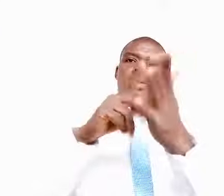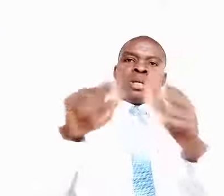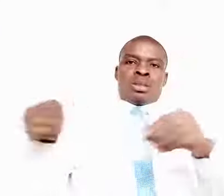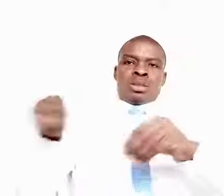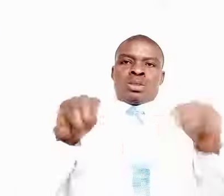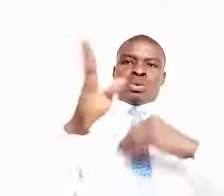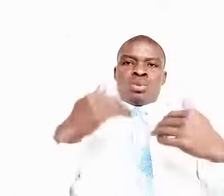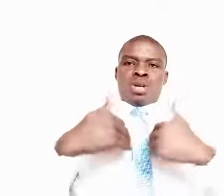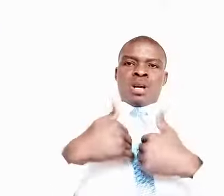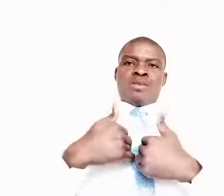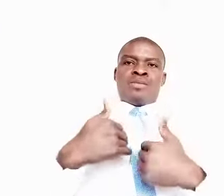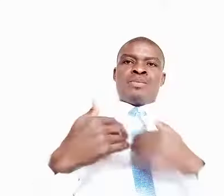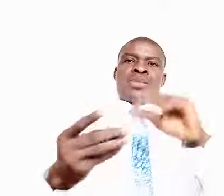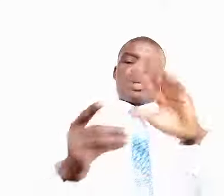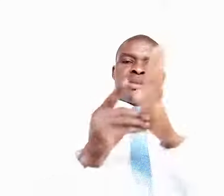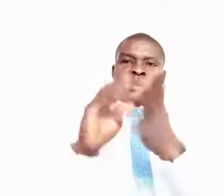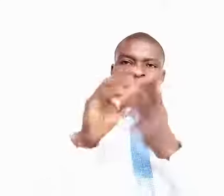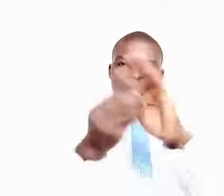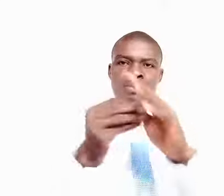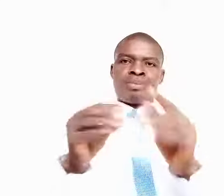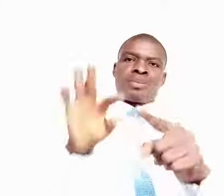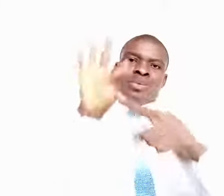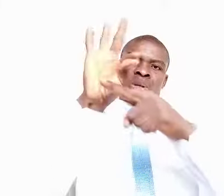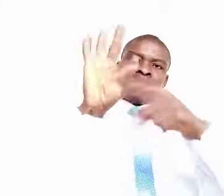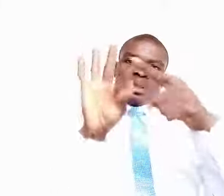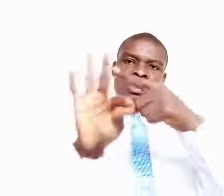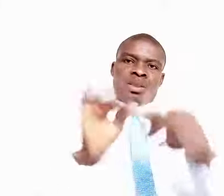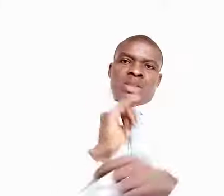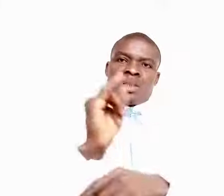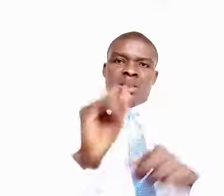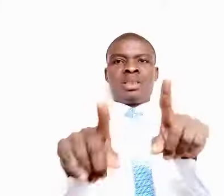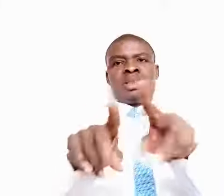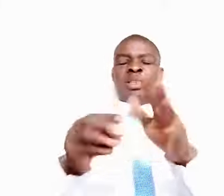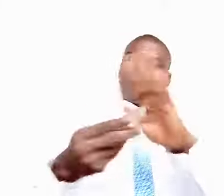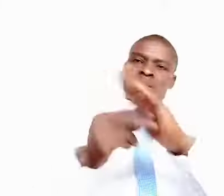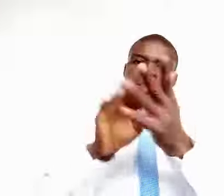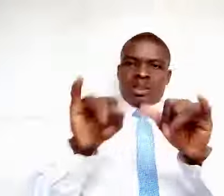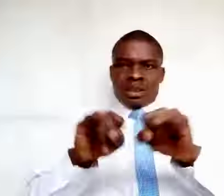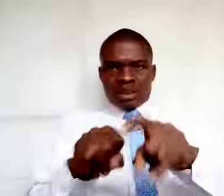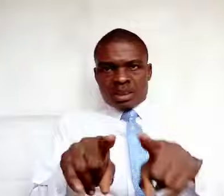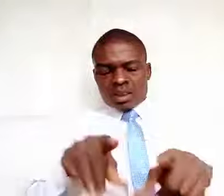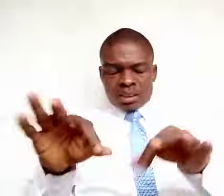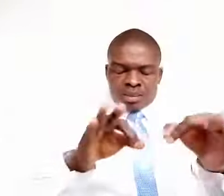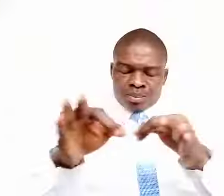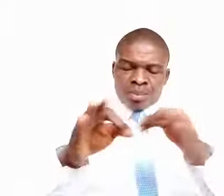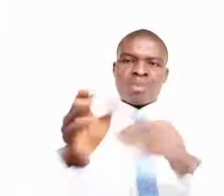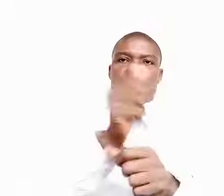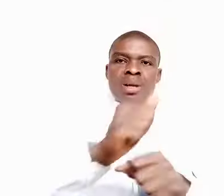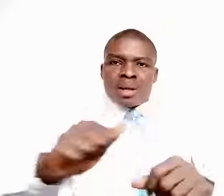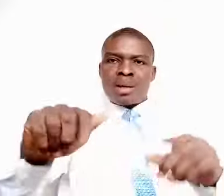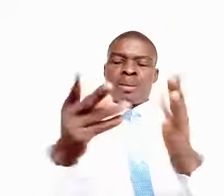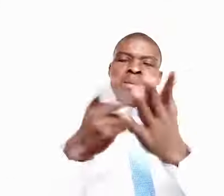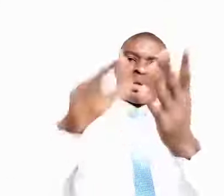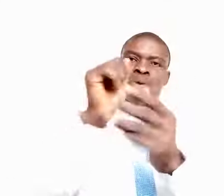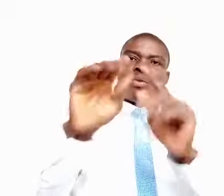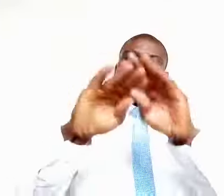Definition of fraction. Fraction is defined as a part or portion of a whole. We use